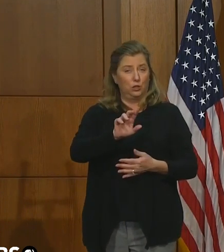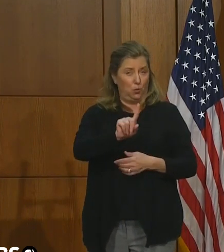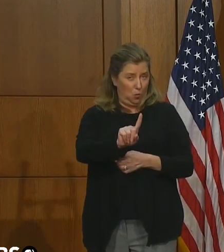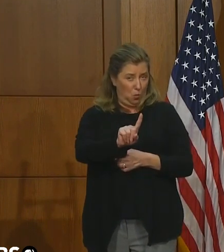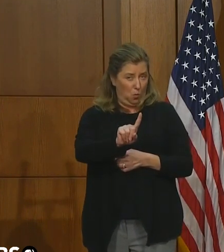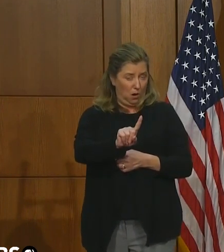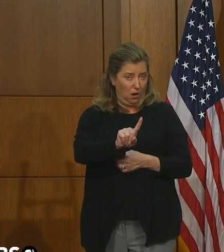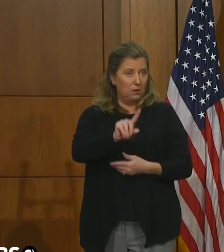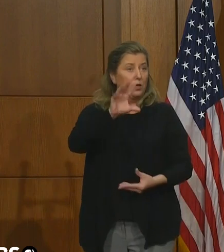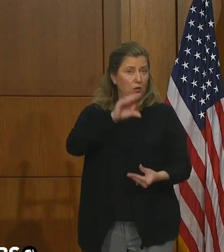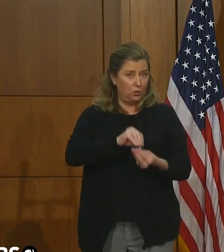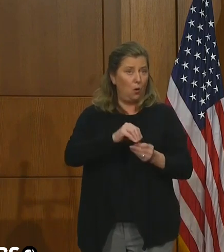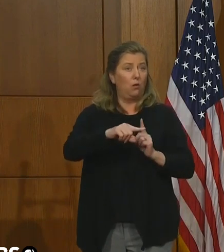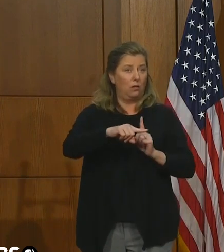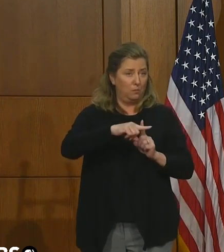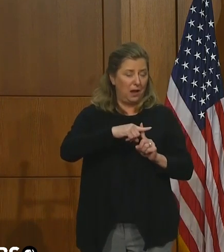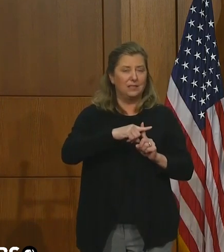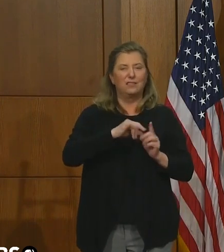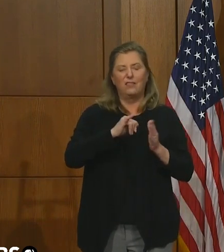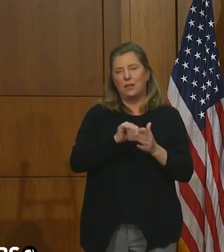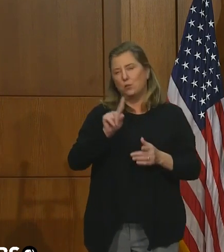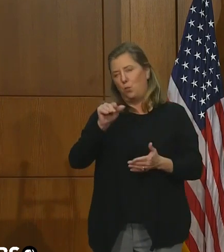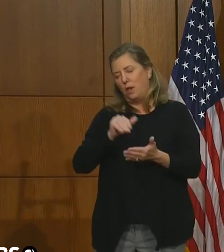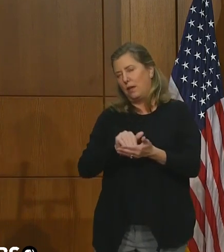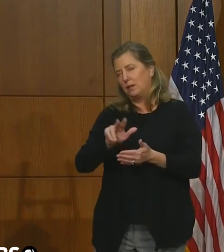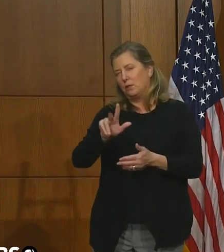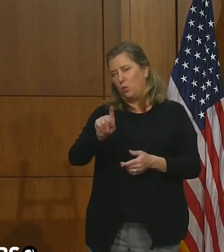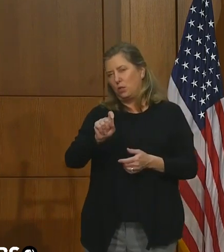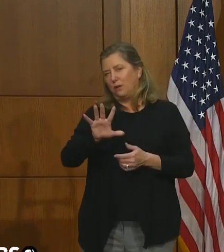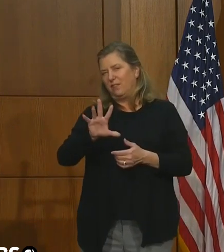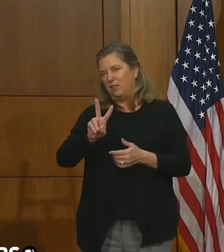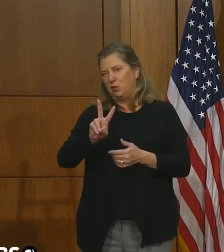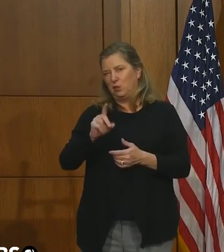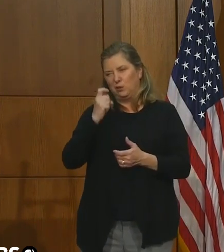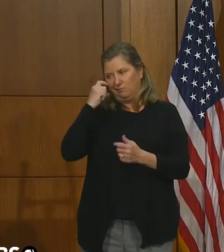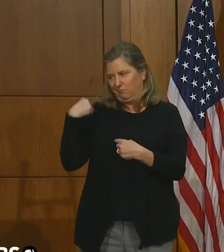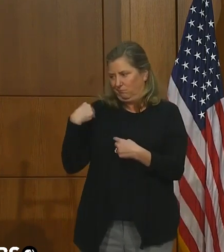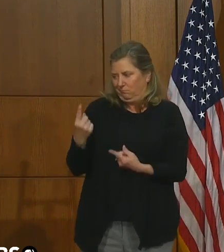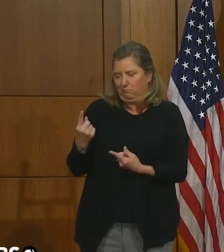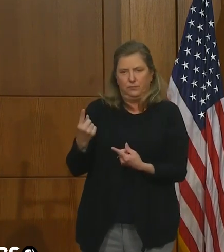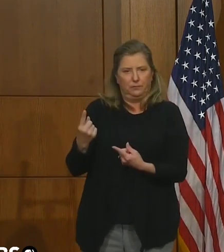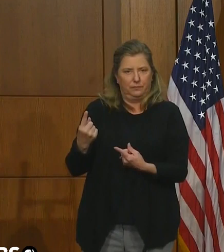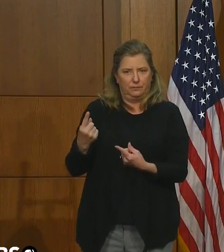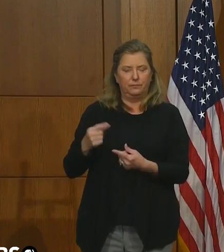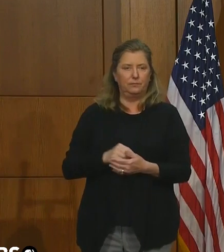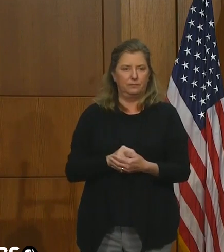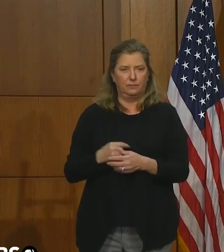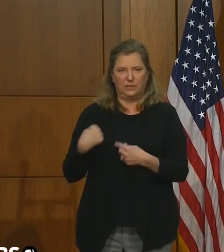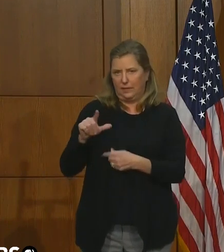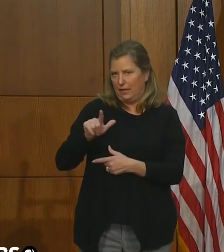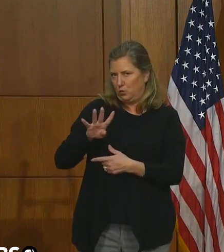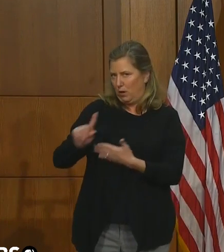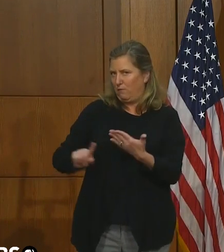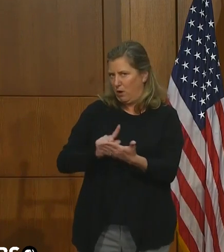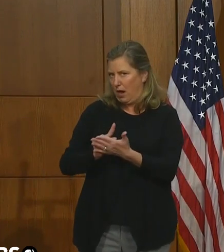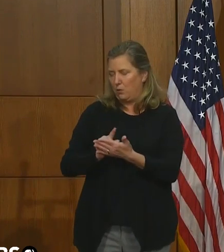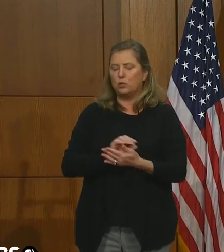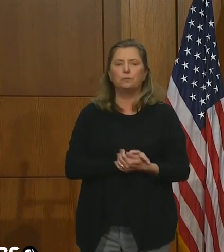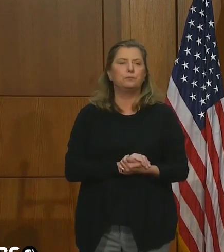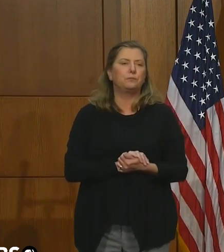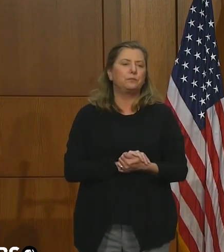41,401 cases. That represents 1,152 new cases as of today in the last 24-hour